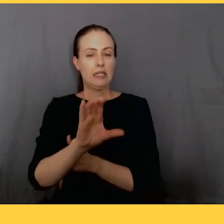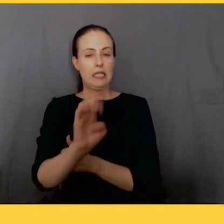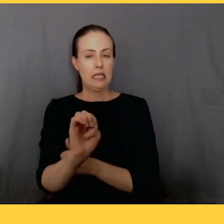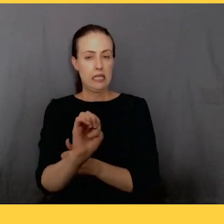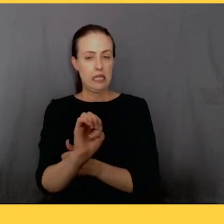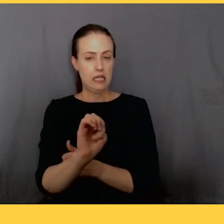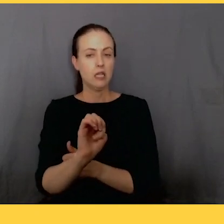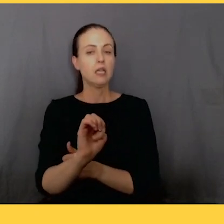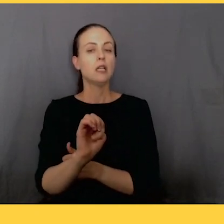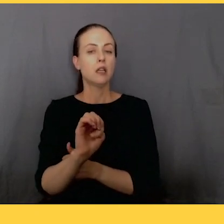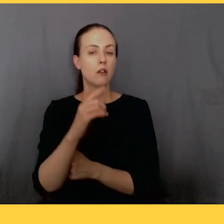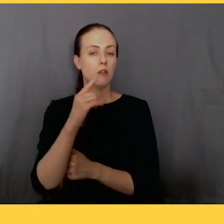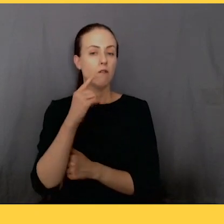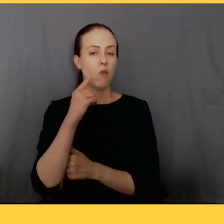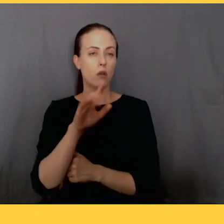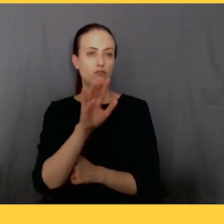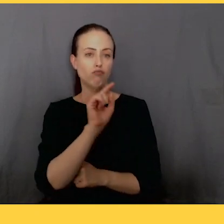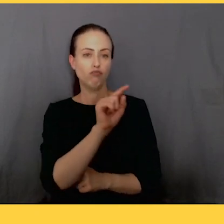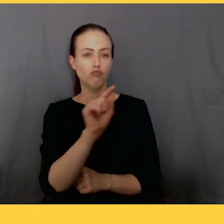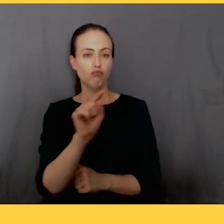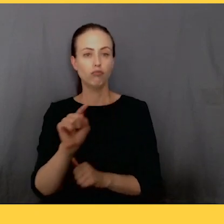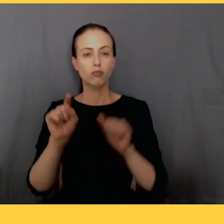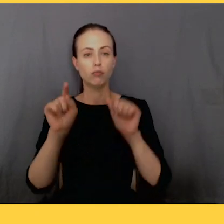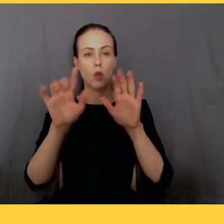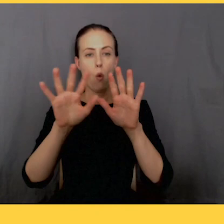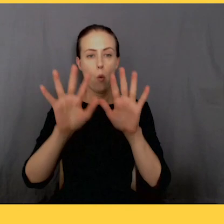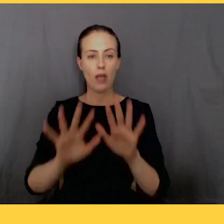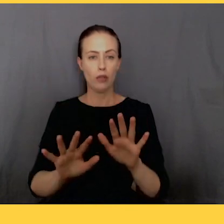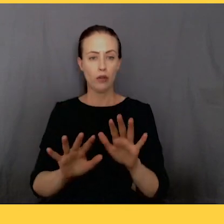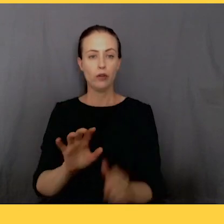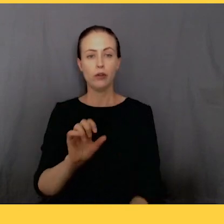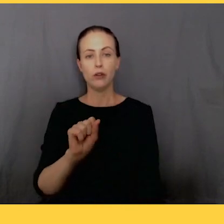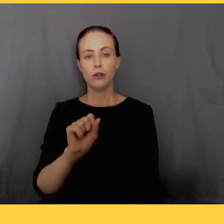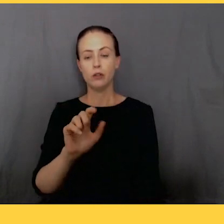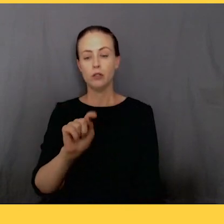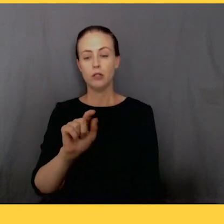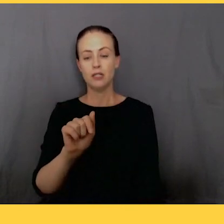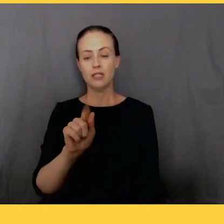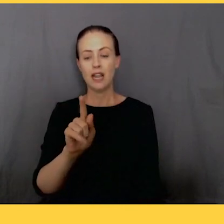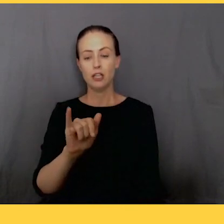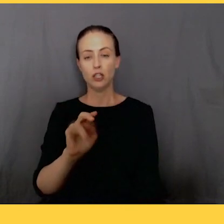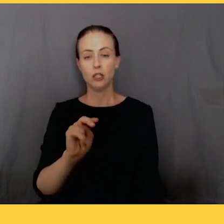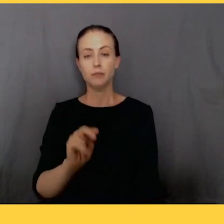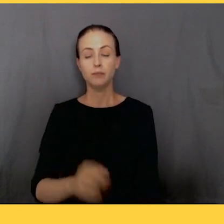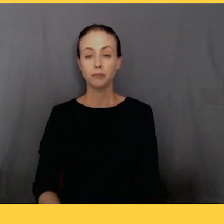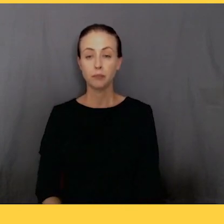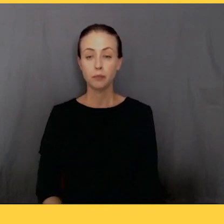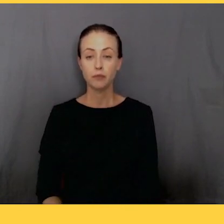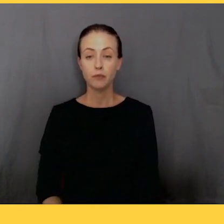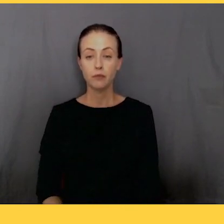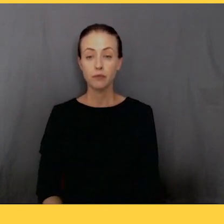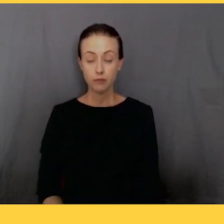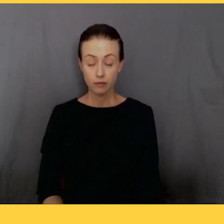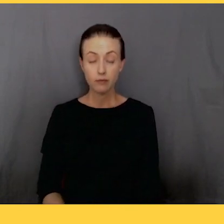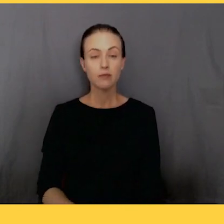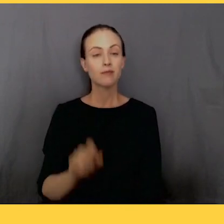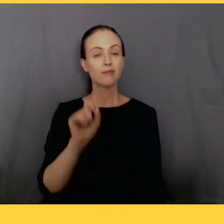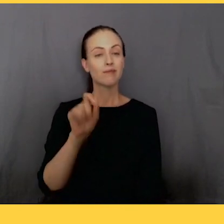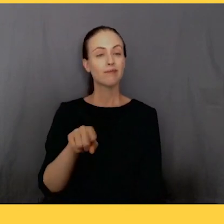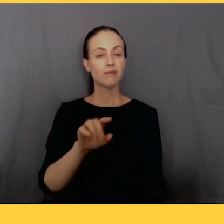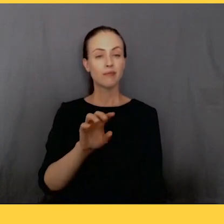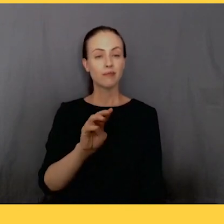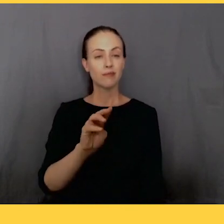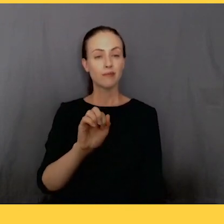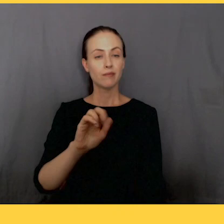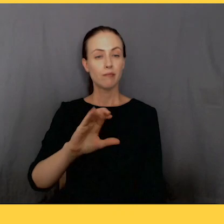weather station. So take a look. It's updated, refreshed on a regular basis. So looks like we have another question for Mark. Mark,